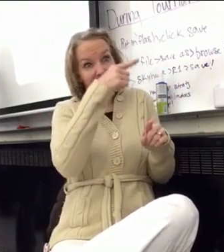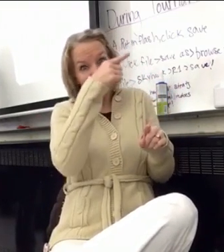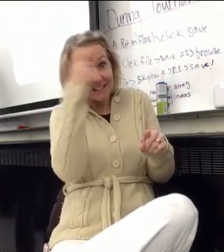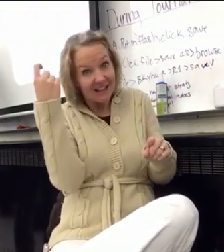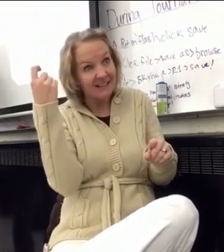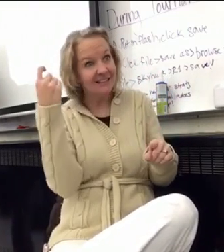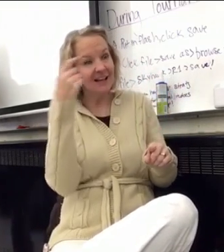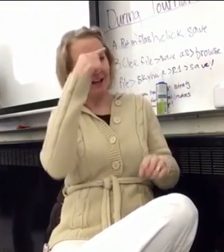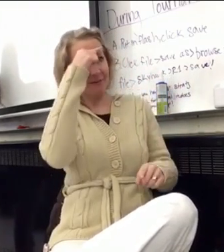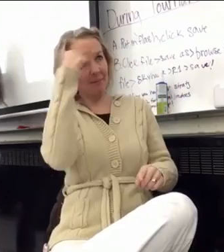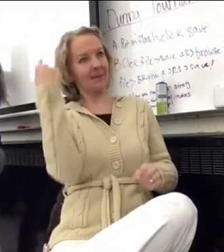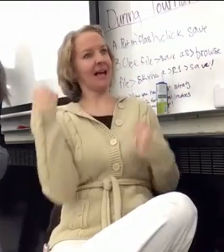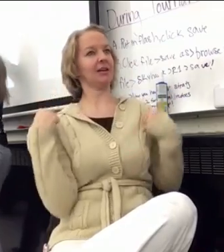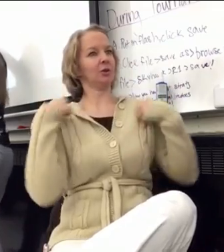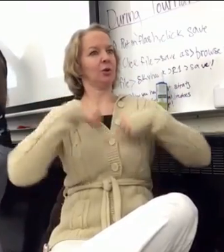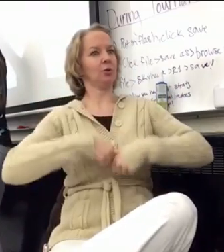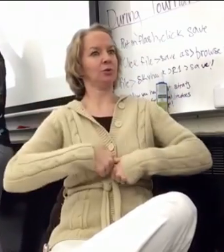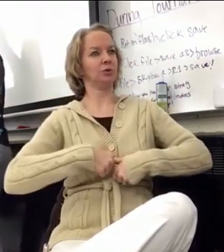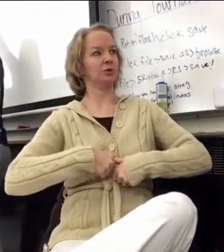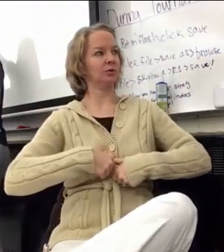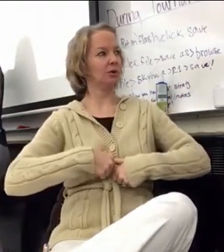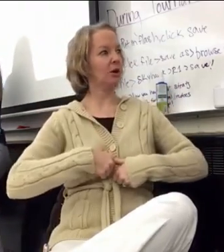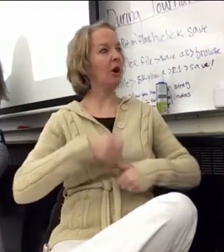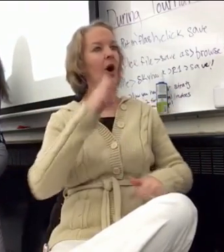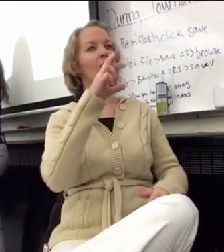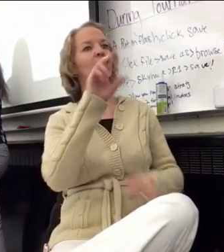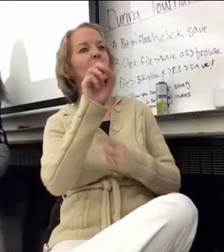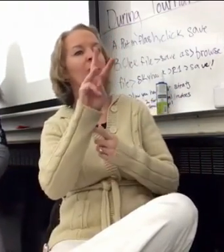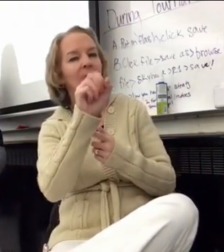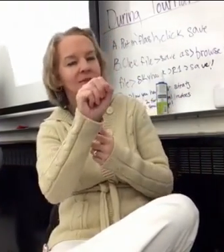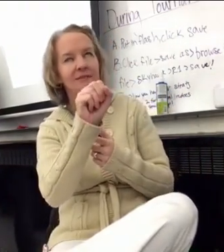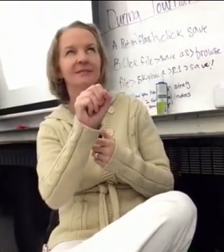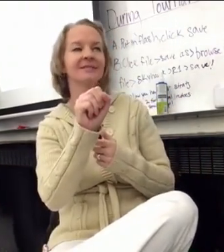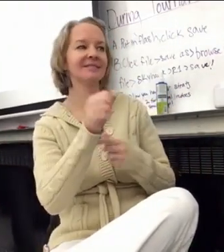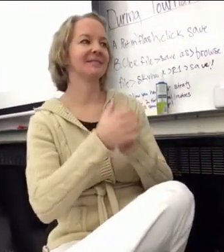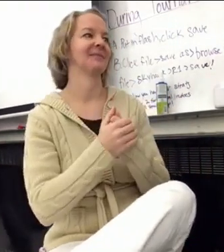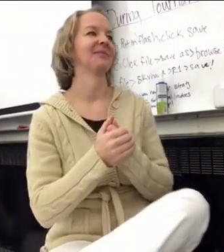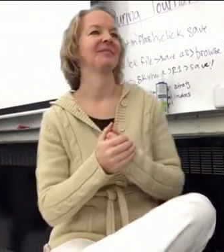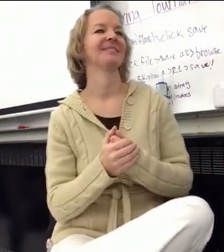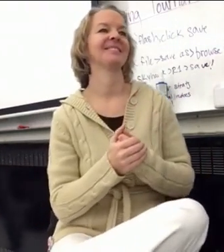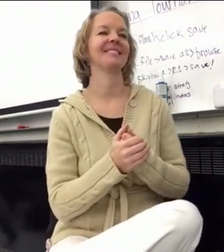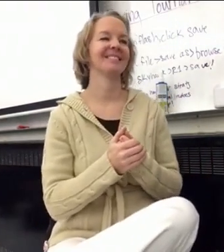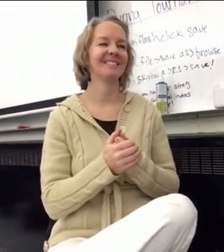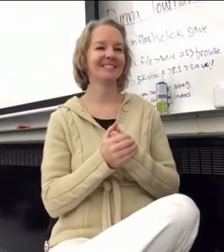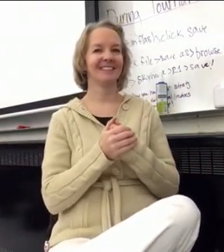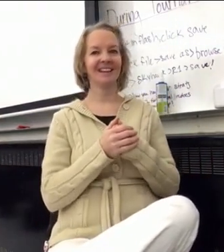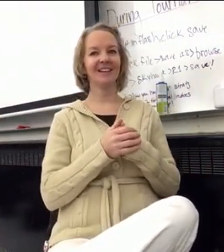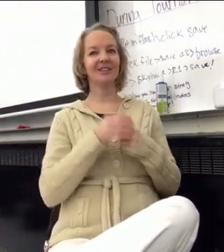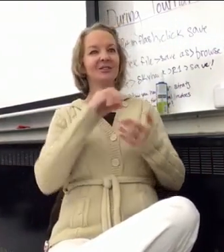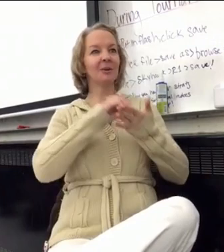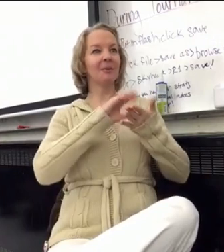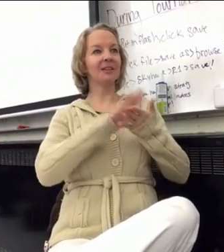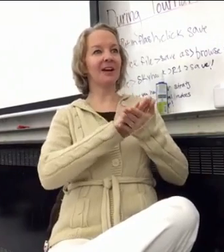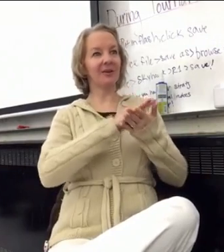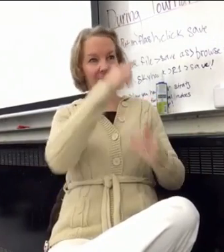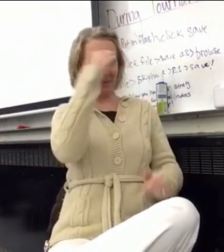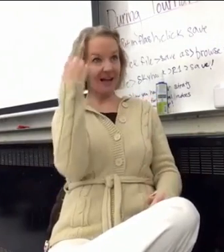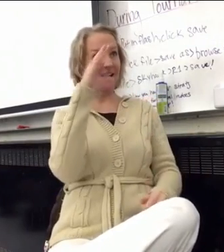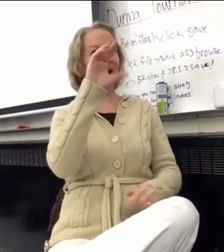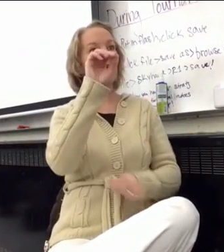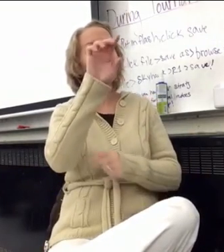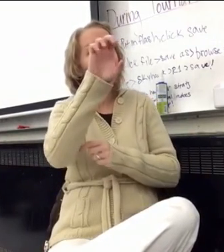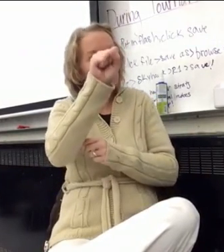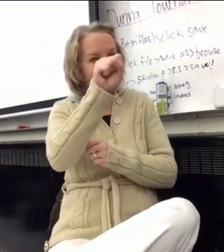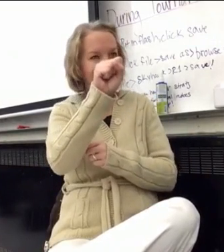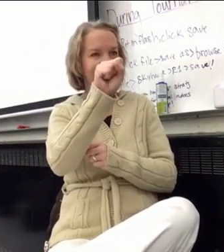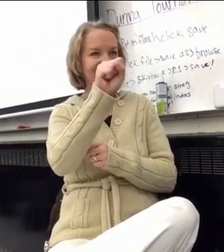So the black coats kind of transform into this Jim Crow segregation. So if you want to put next to this, black codes,